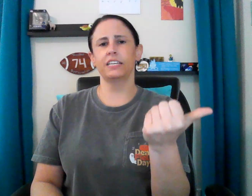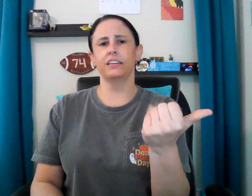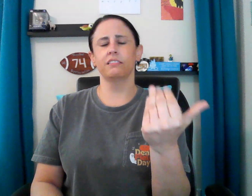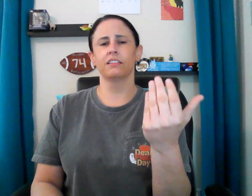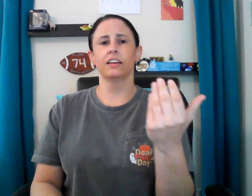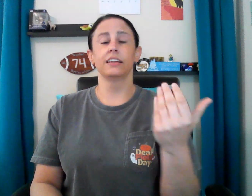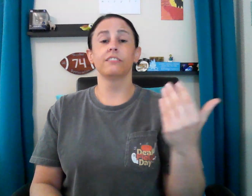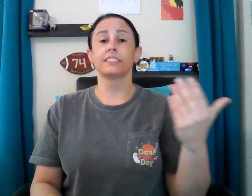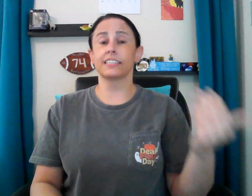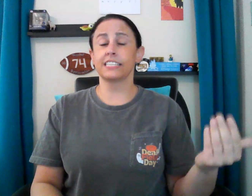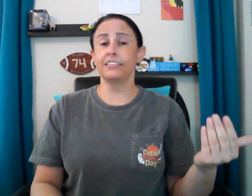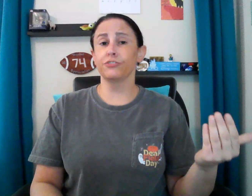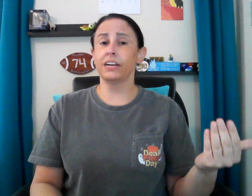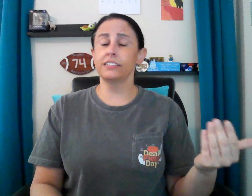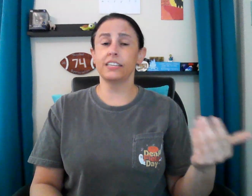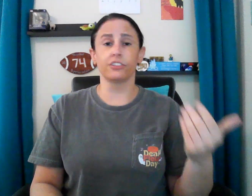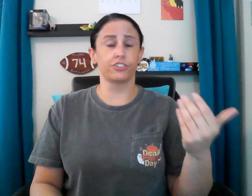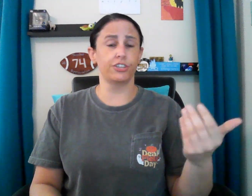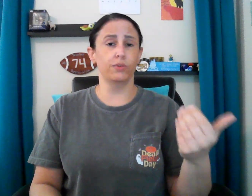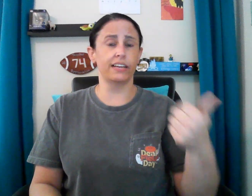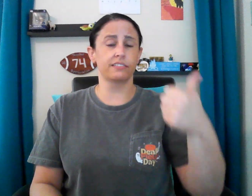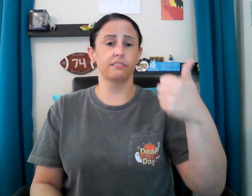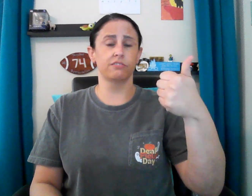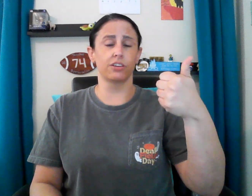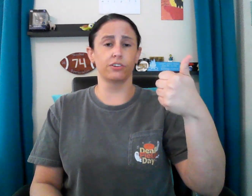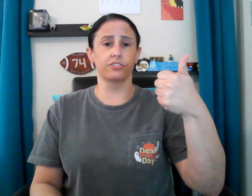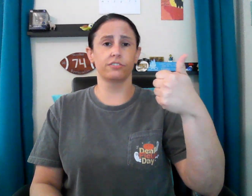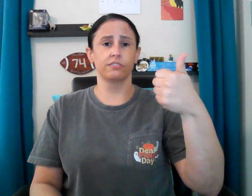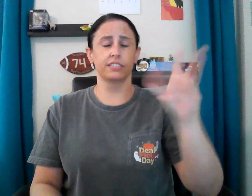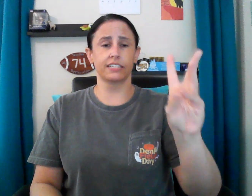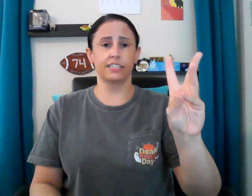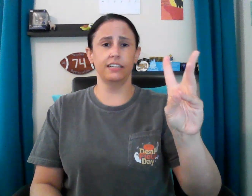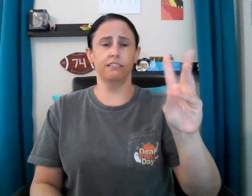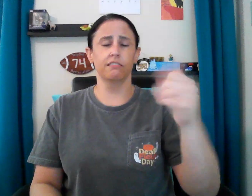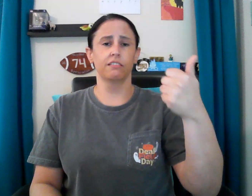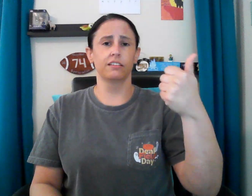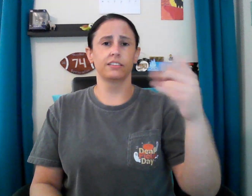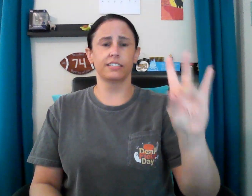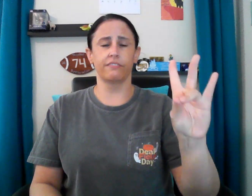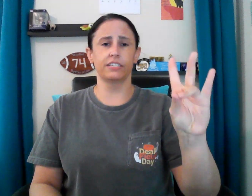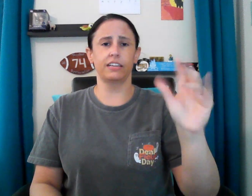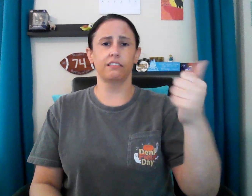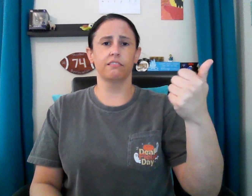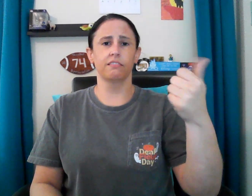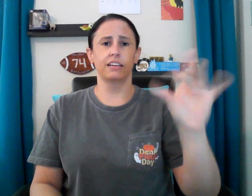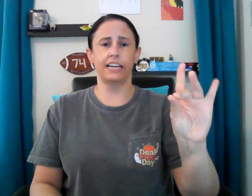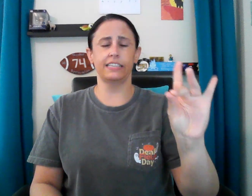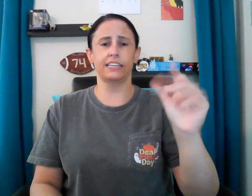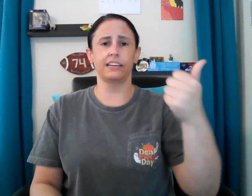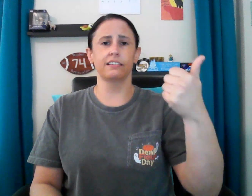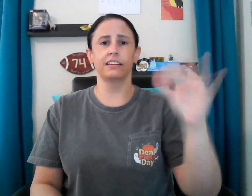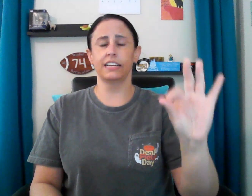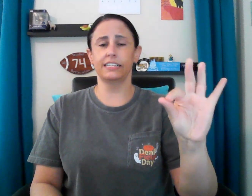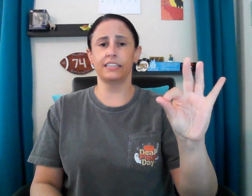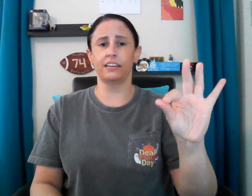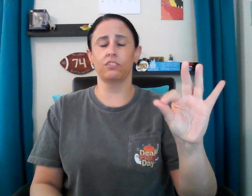15, 16 through 19. There's two ways. So there's 16, 17, 18, 19,